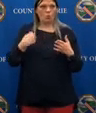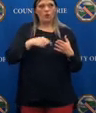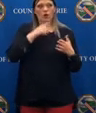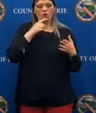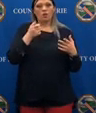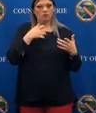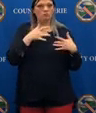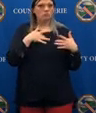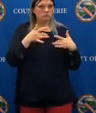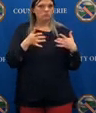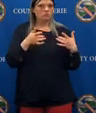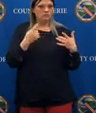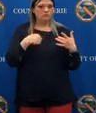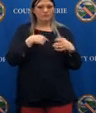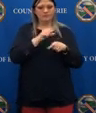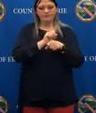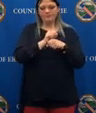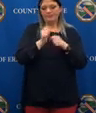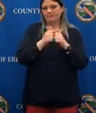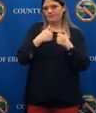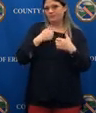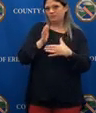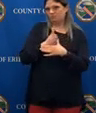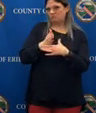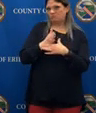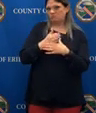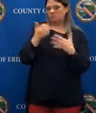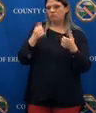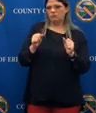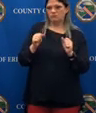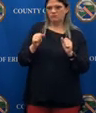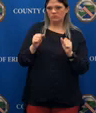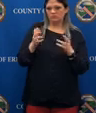about and working with our partners to try to alleviate.